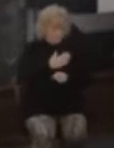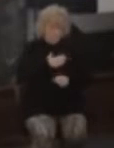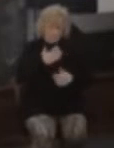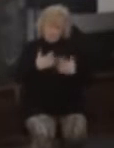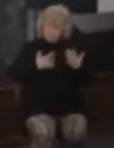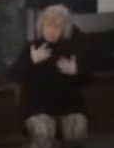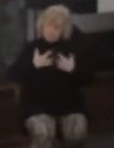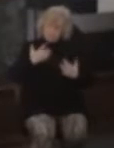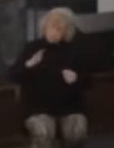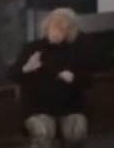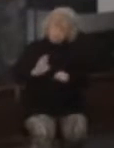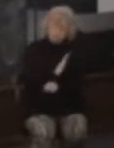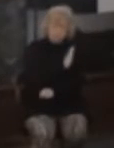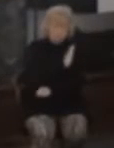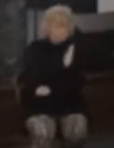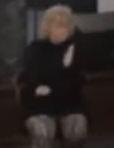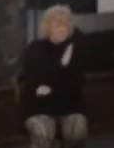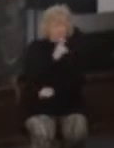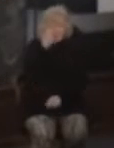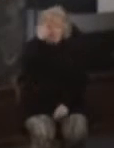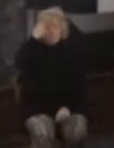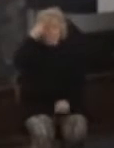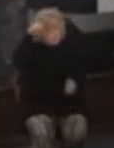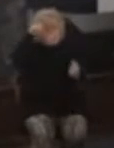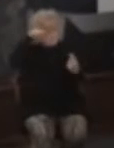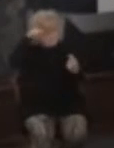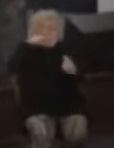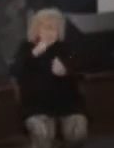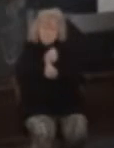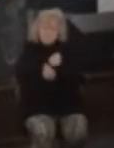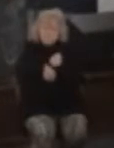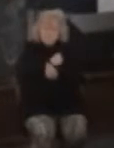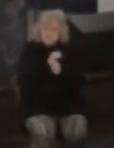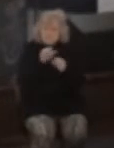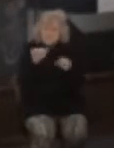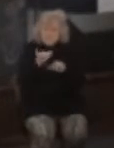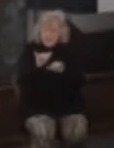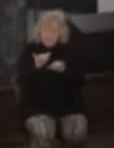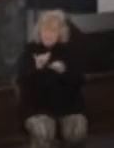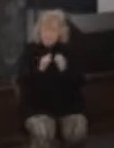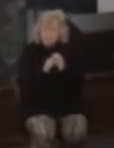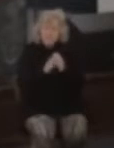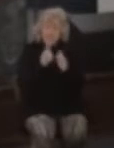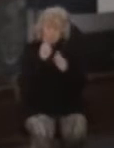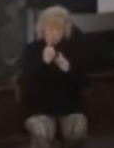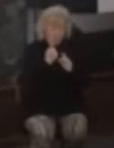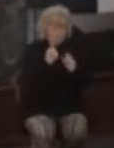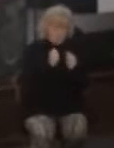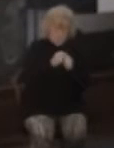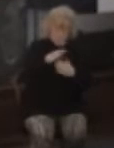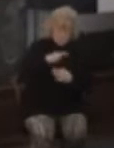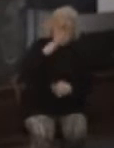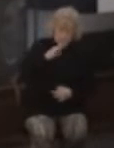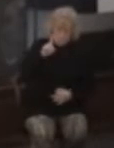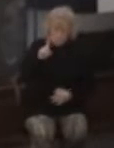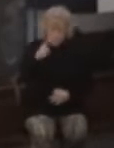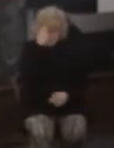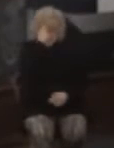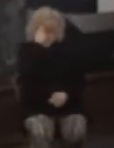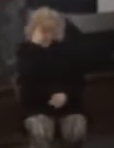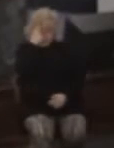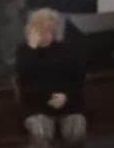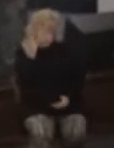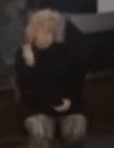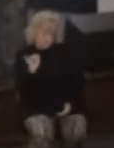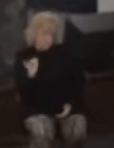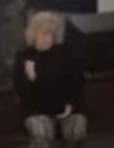complete by being like-minded, having the same love, being one in spirit and of one mind. You